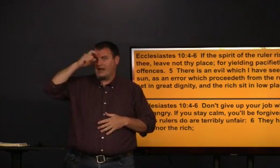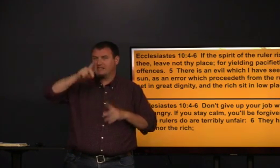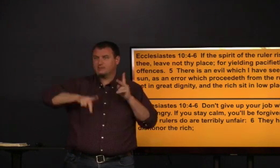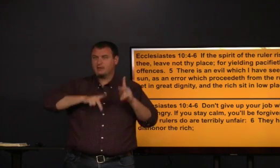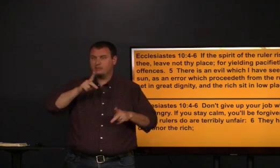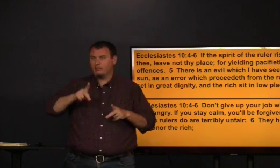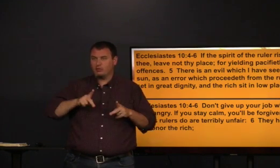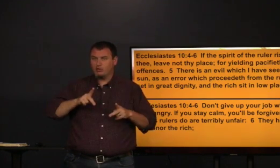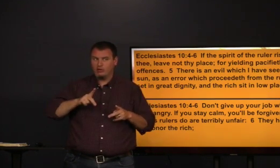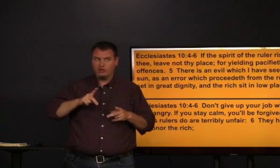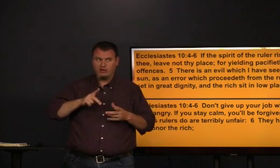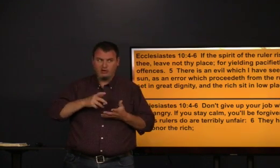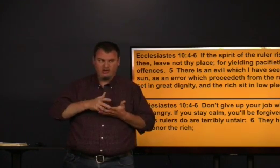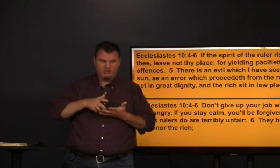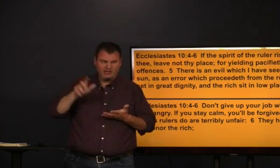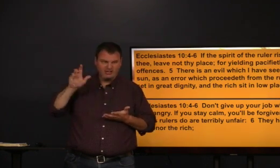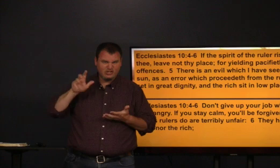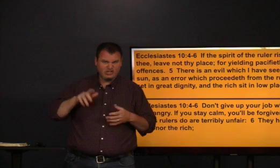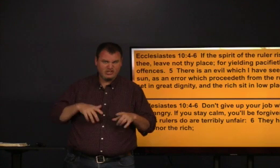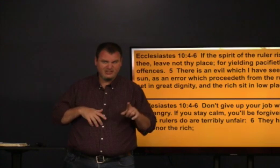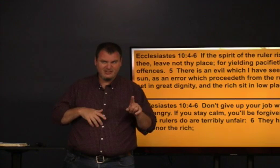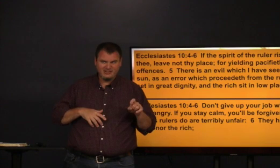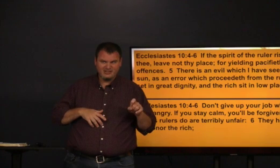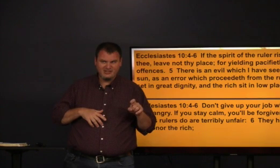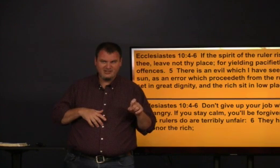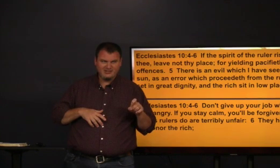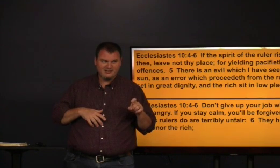Wise people rich?